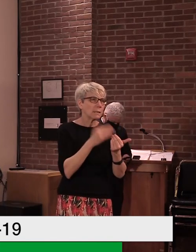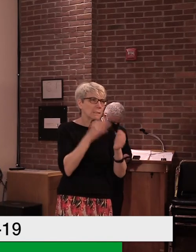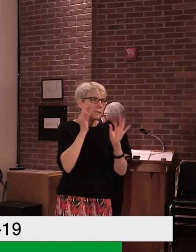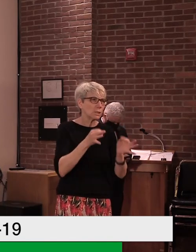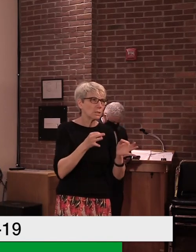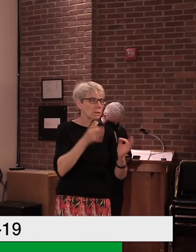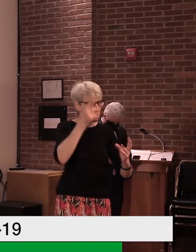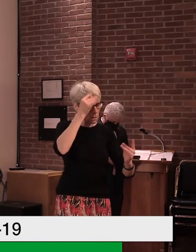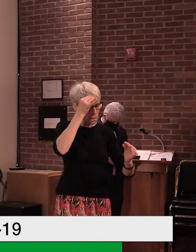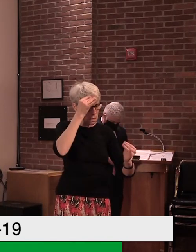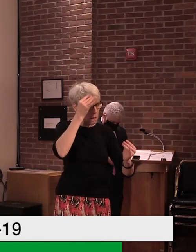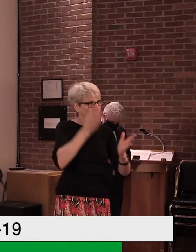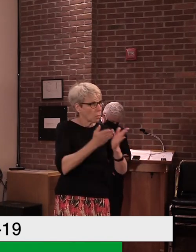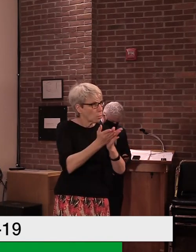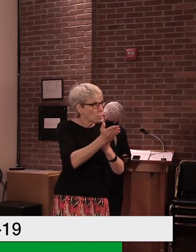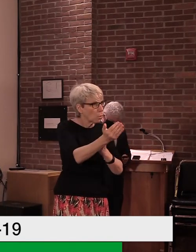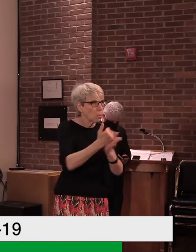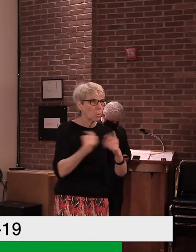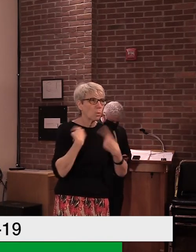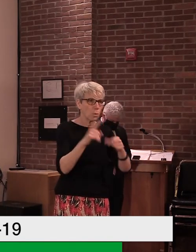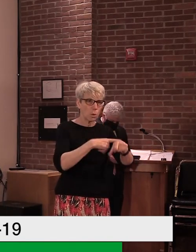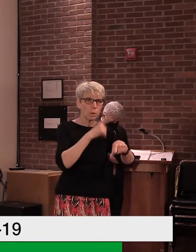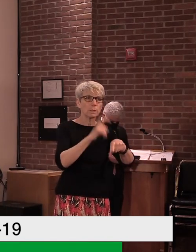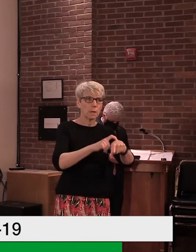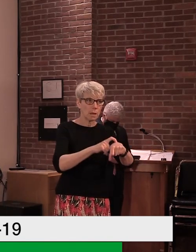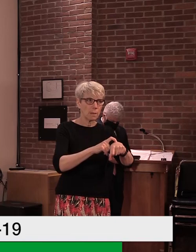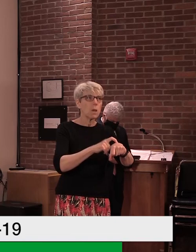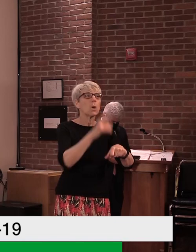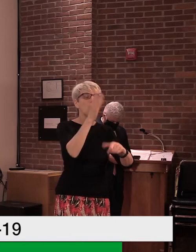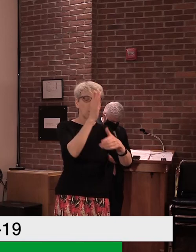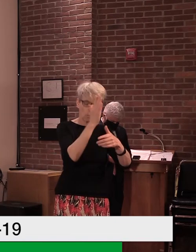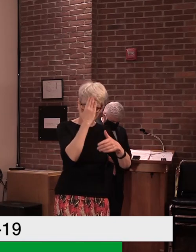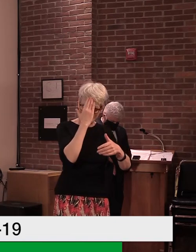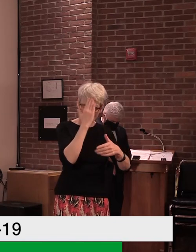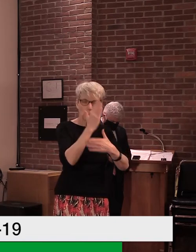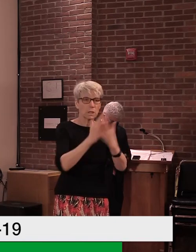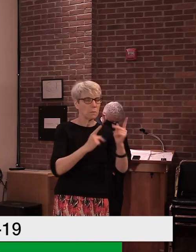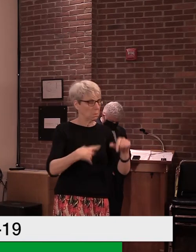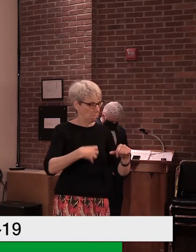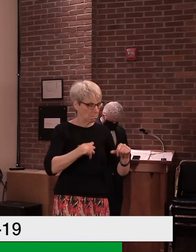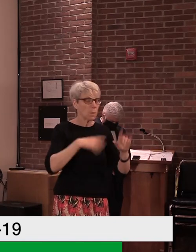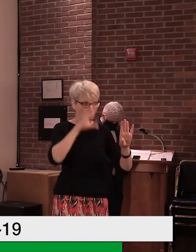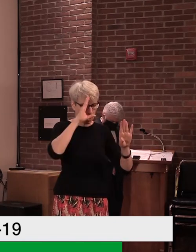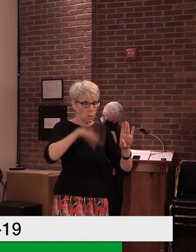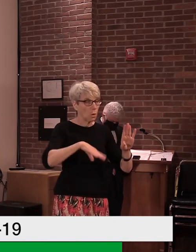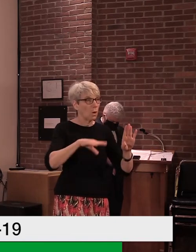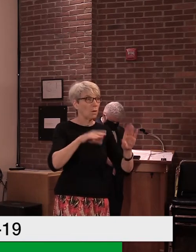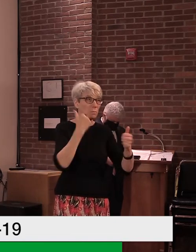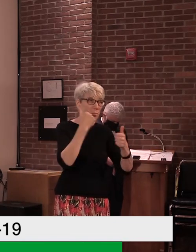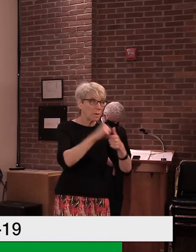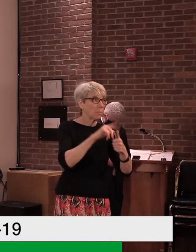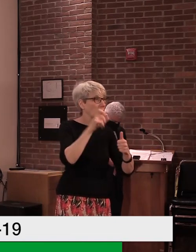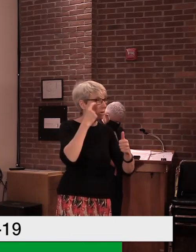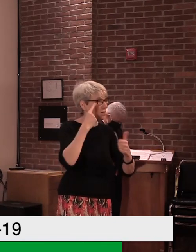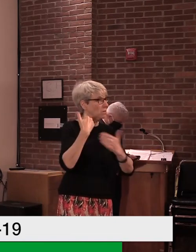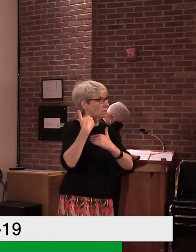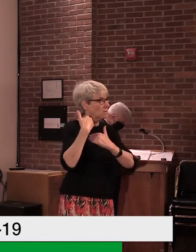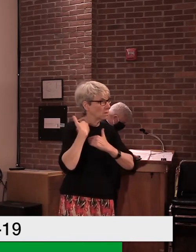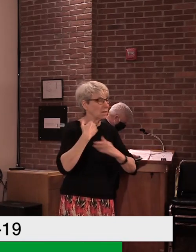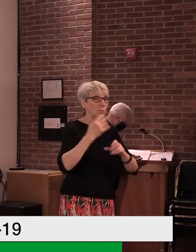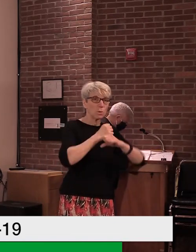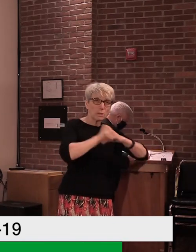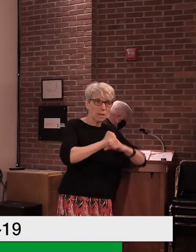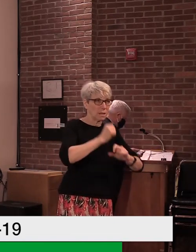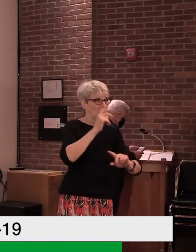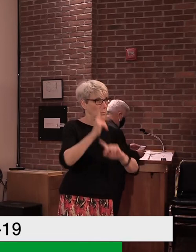But in the end, government does take responsibility and reasonable actions to protect the health and safety of